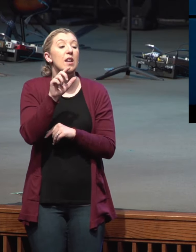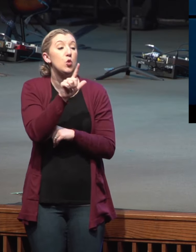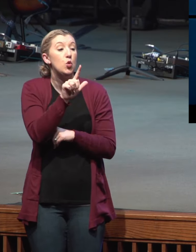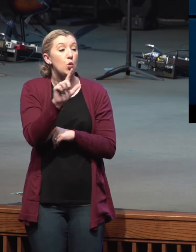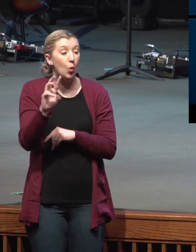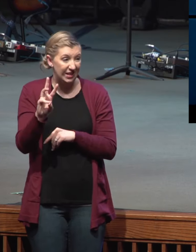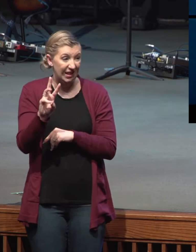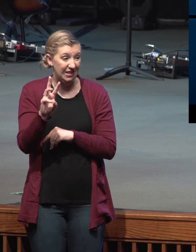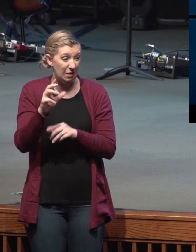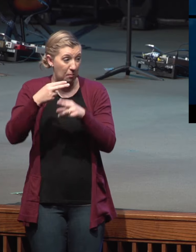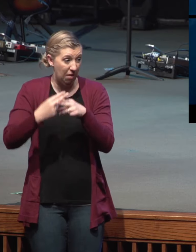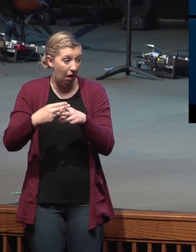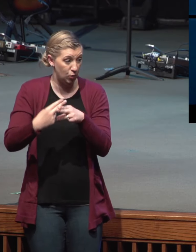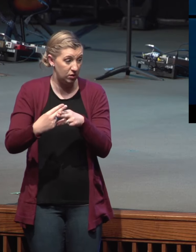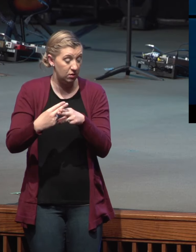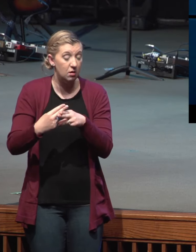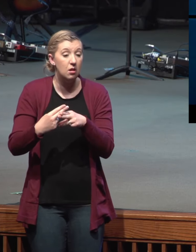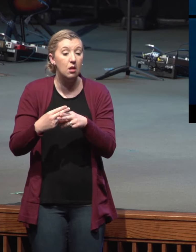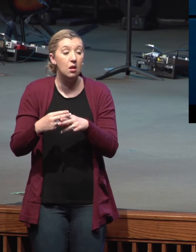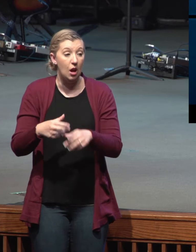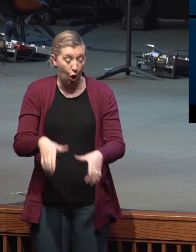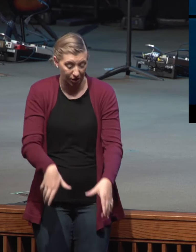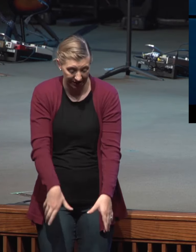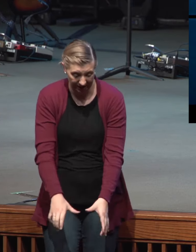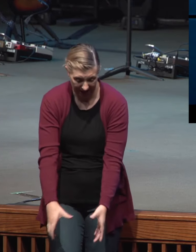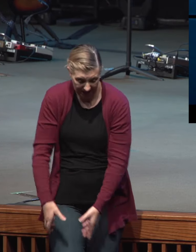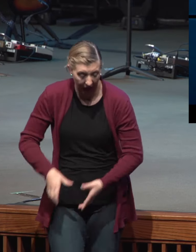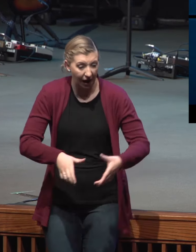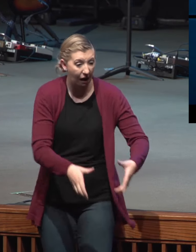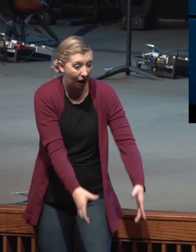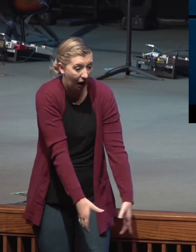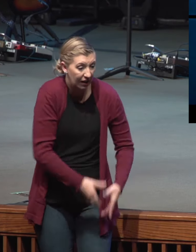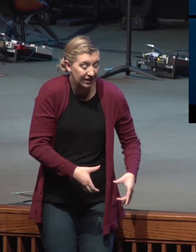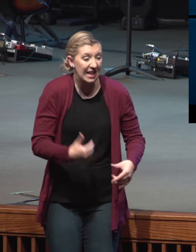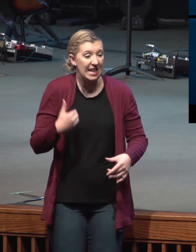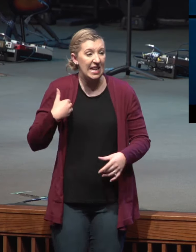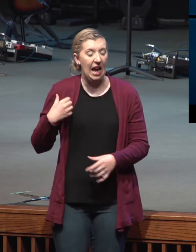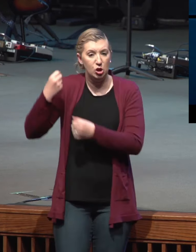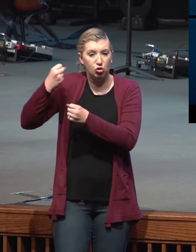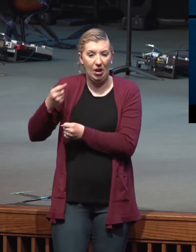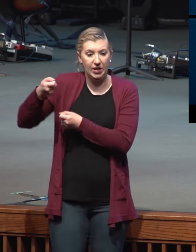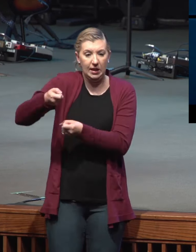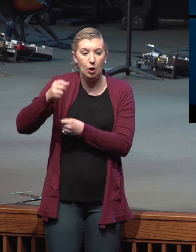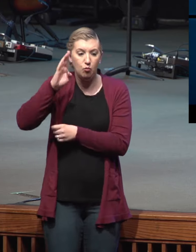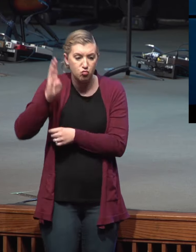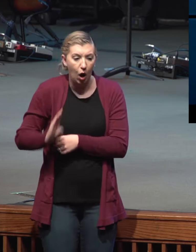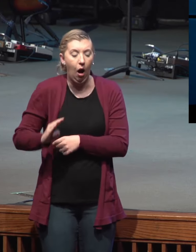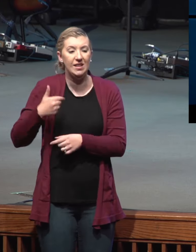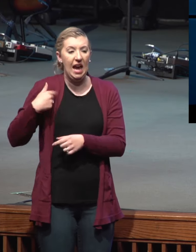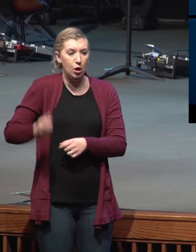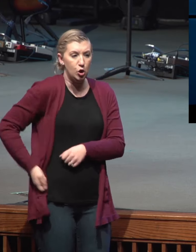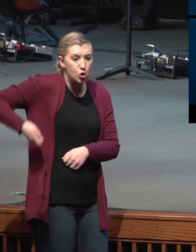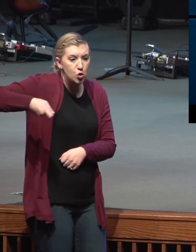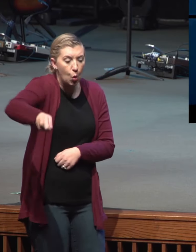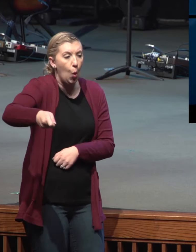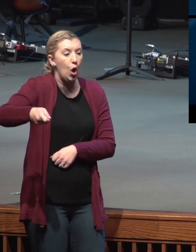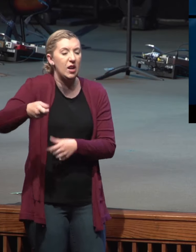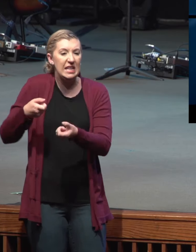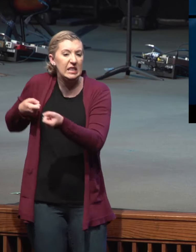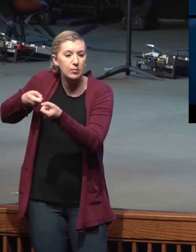pounds. He had armor on his legs. He had a javelin of bronze. He had a sword. And he had a spear